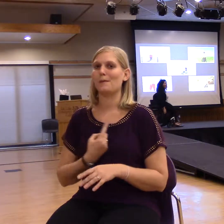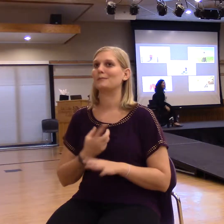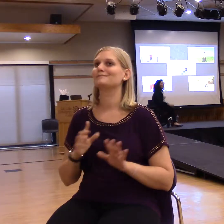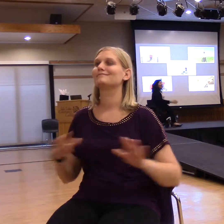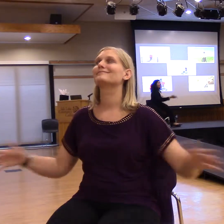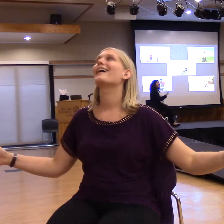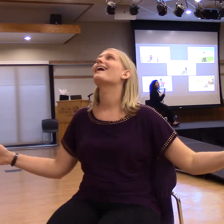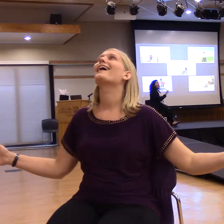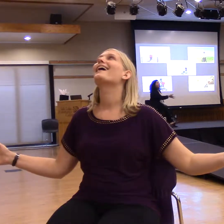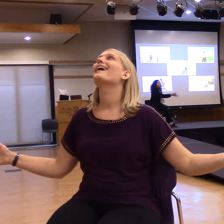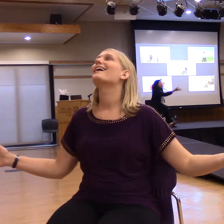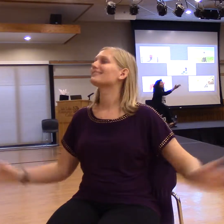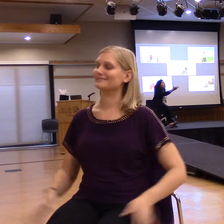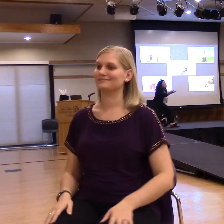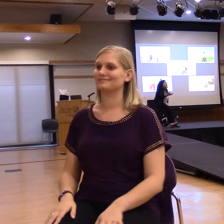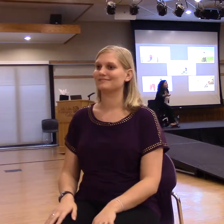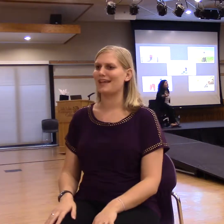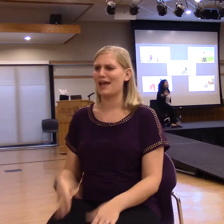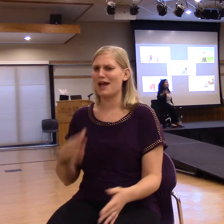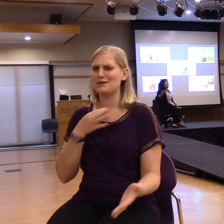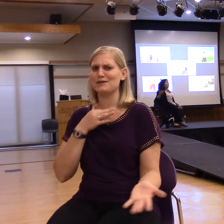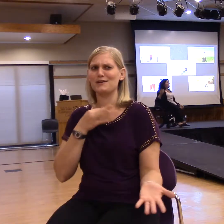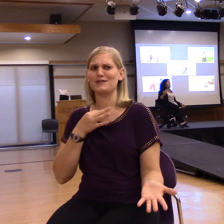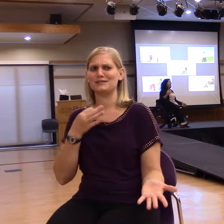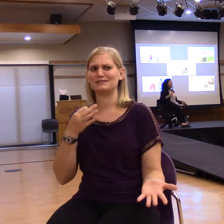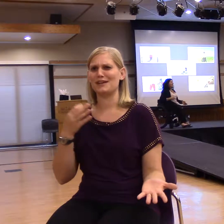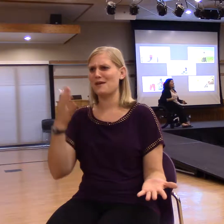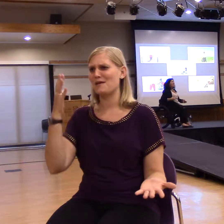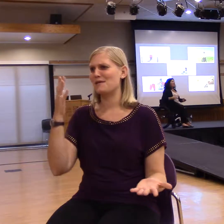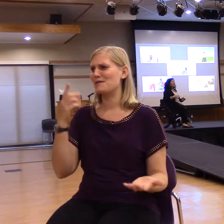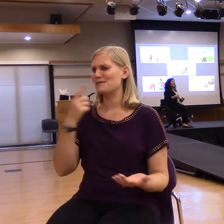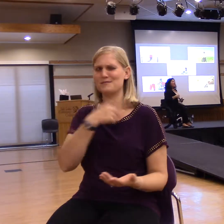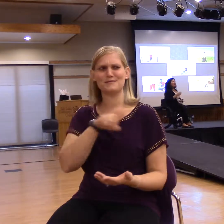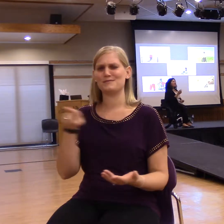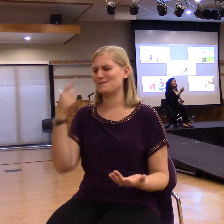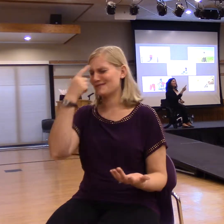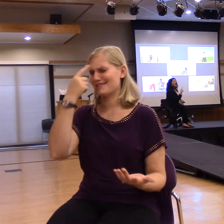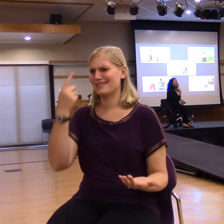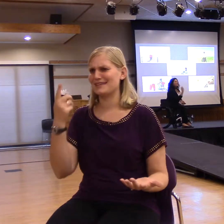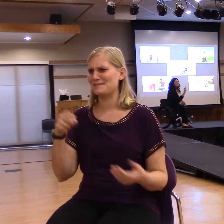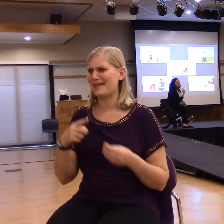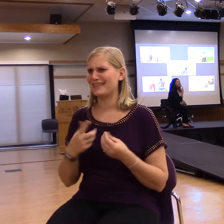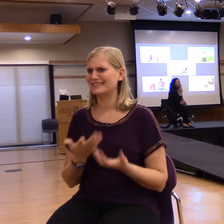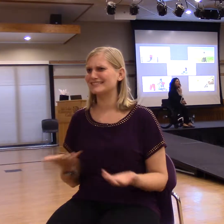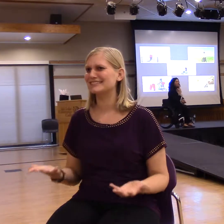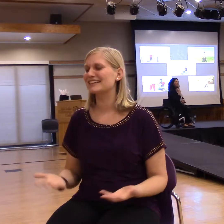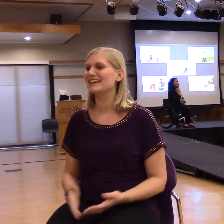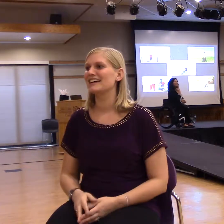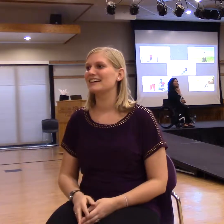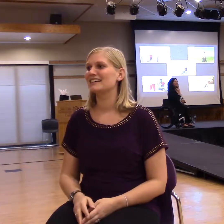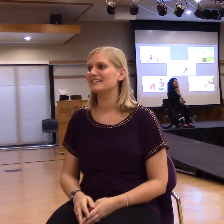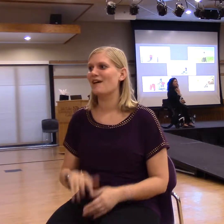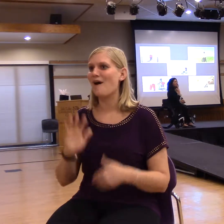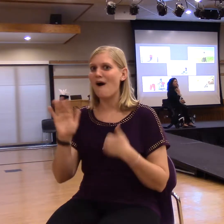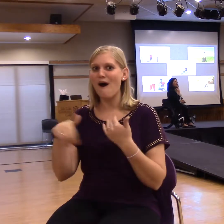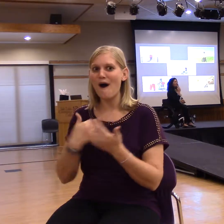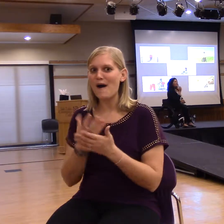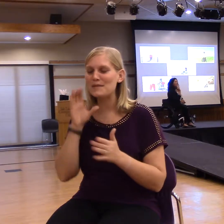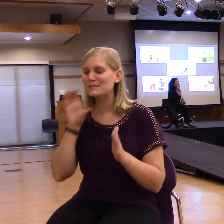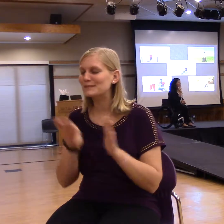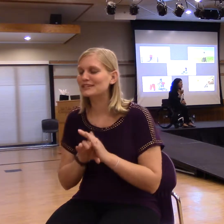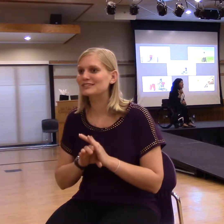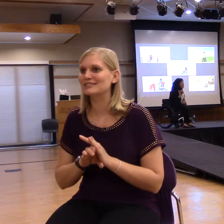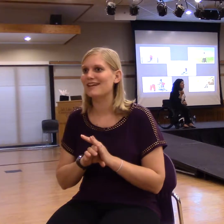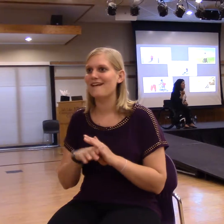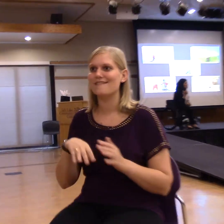out. I'm curious to know what people make of this. But I should say that all of these images I just found